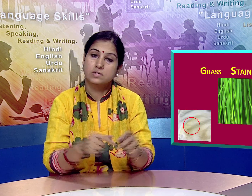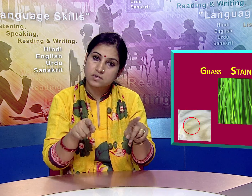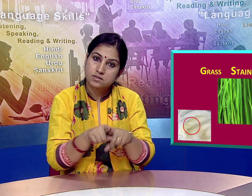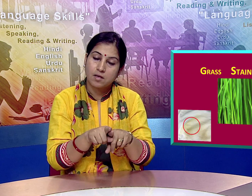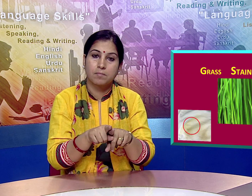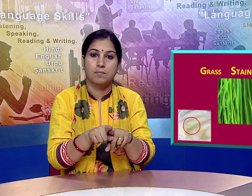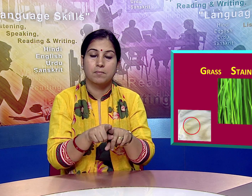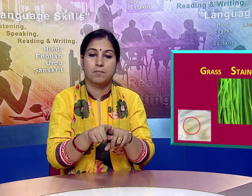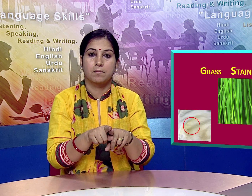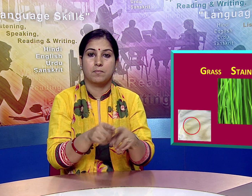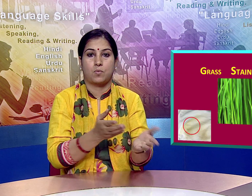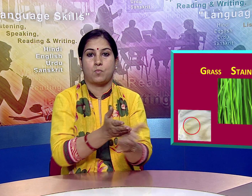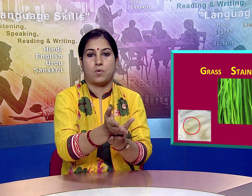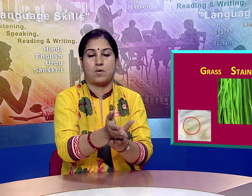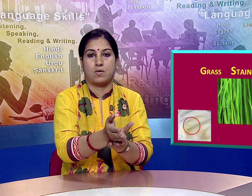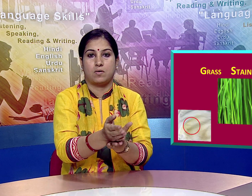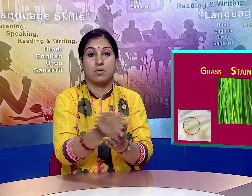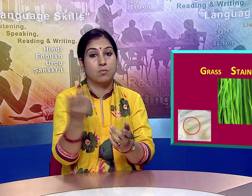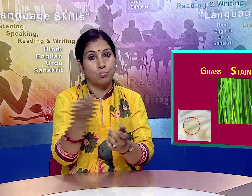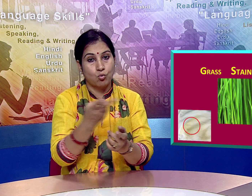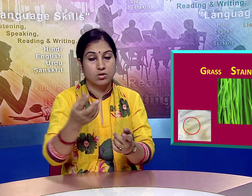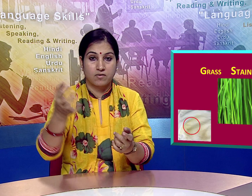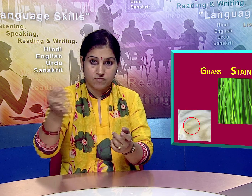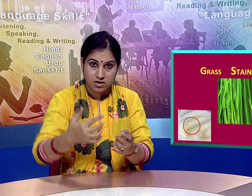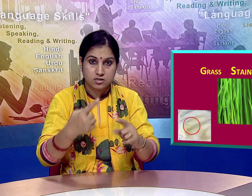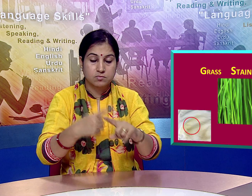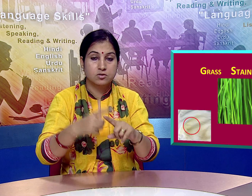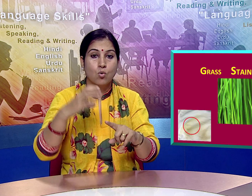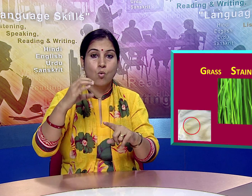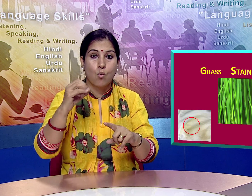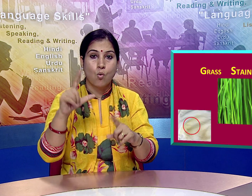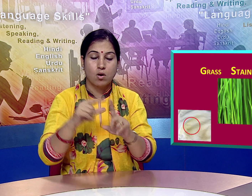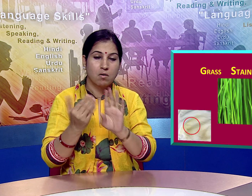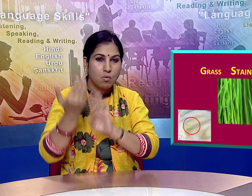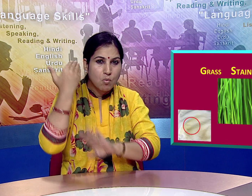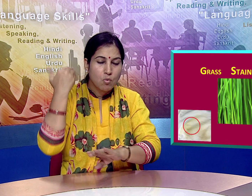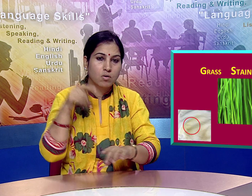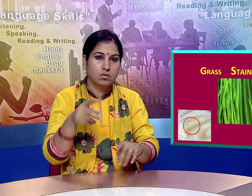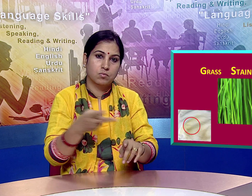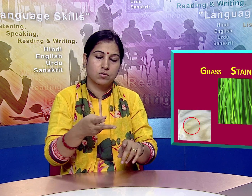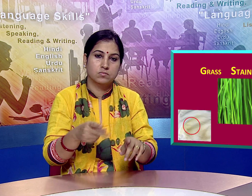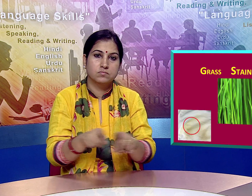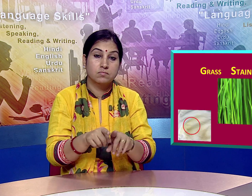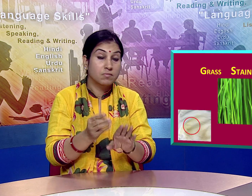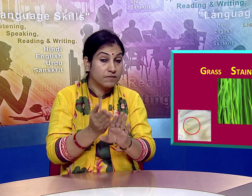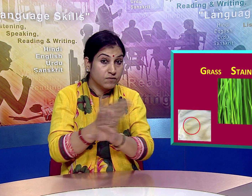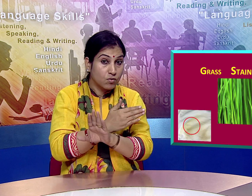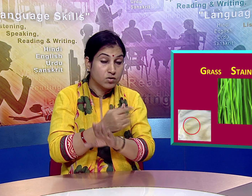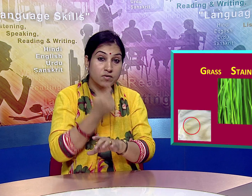same procedure is applied for both fresh and old stain as applied in